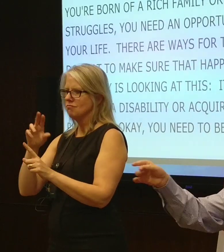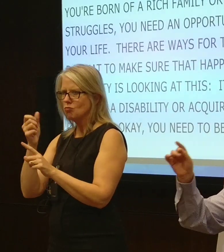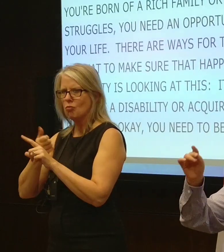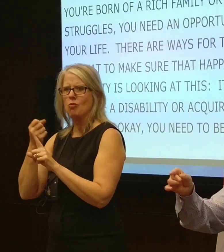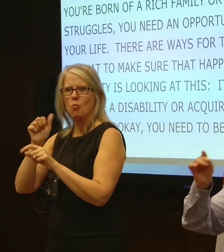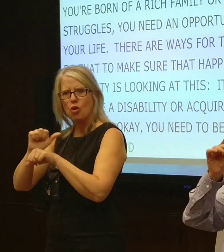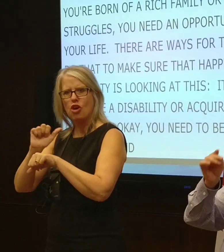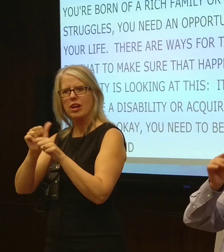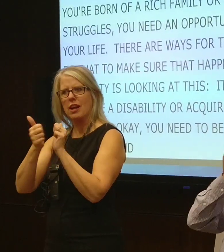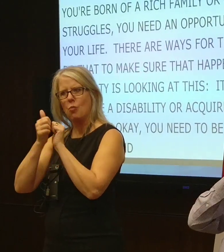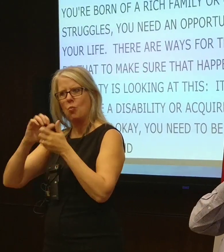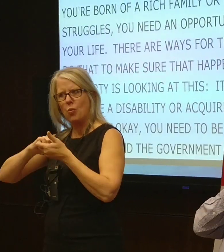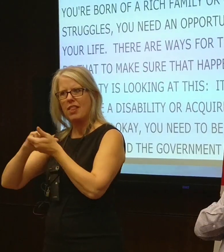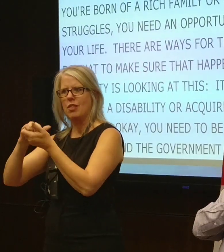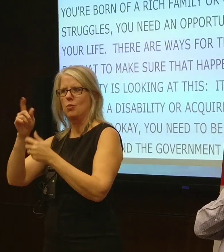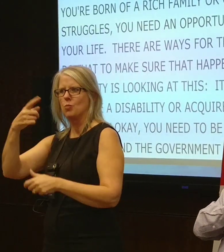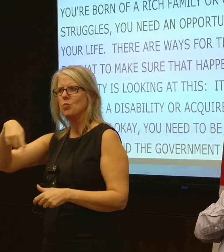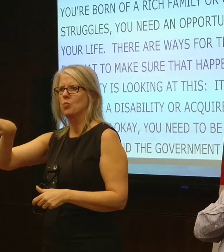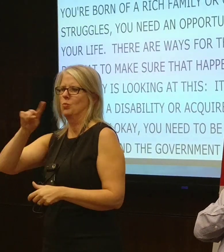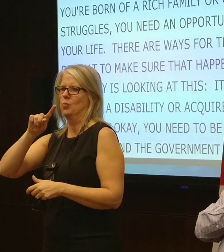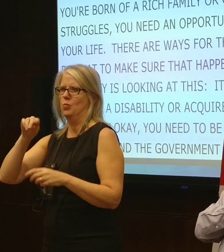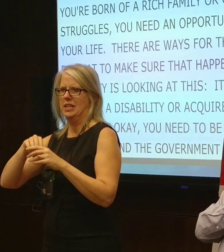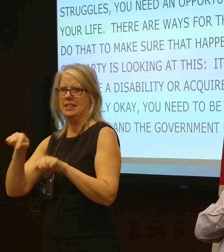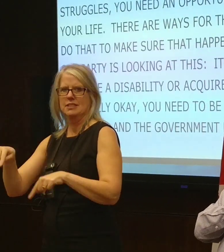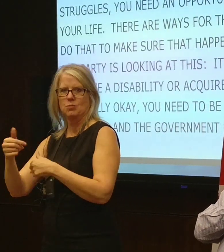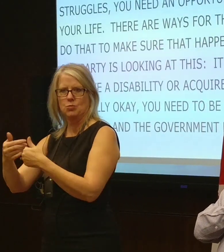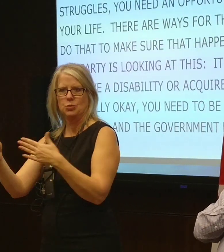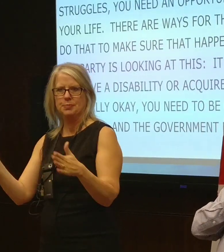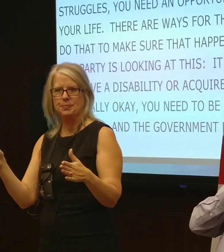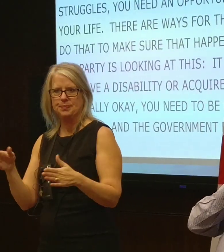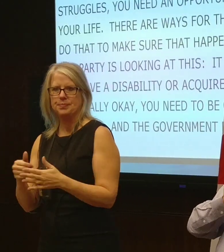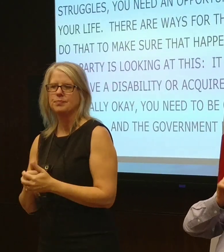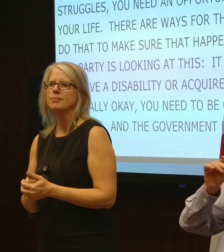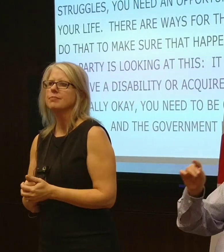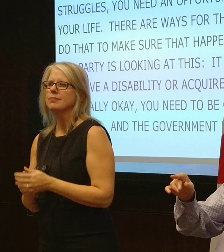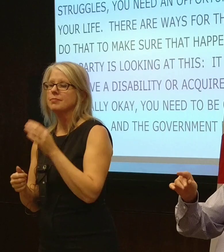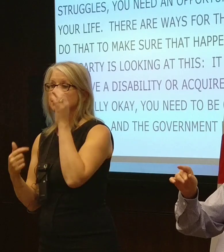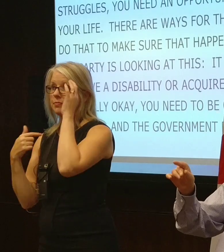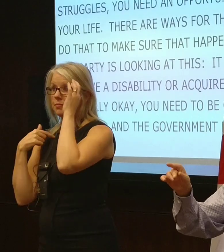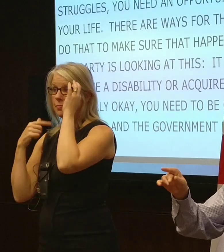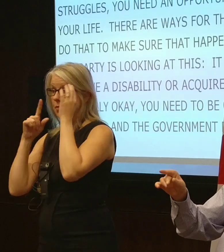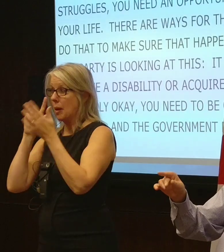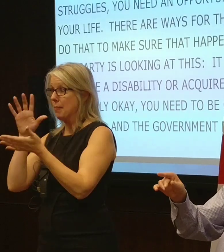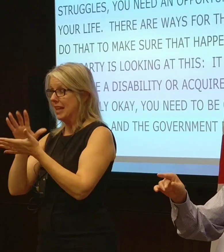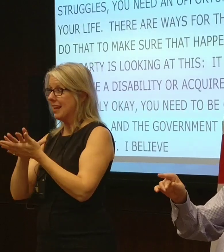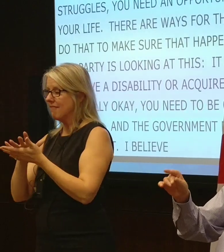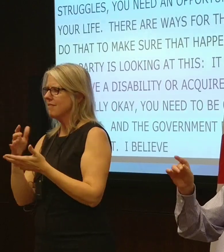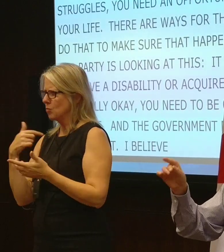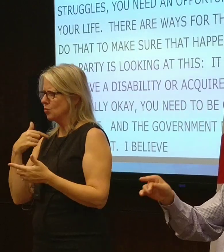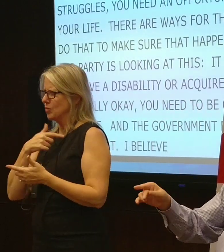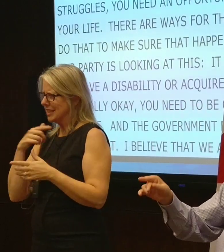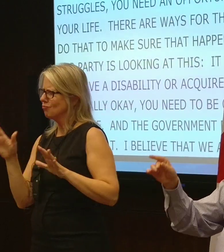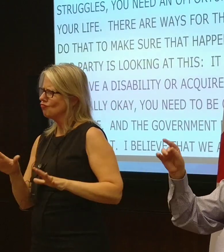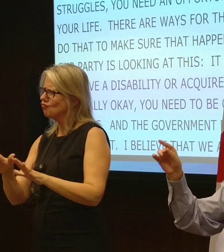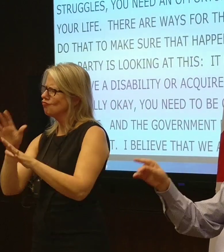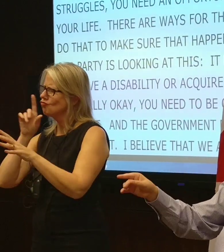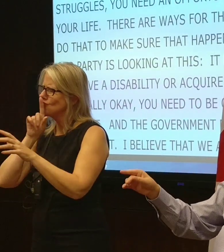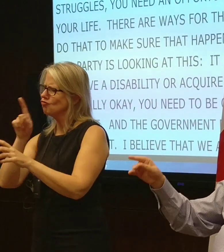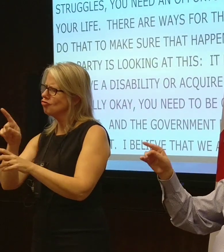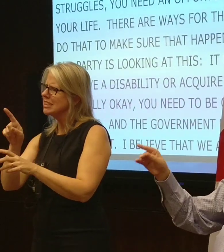wheel with each and every one of you in this room. And I believe that we are taking